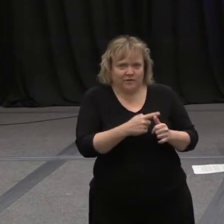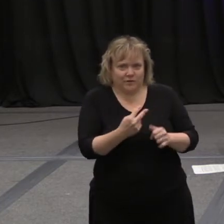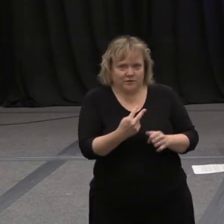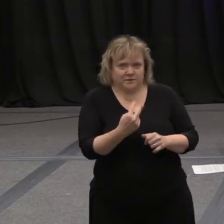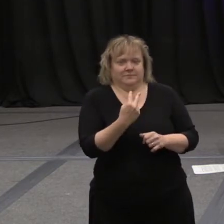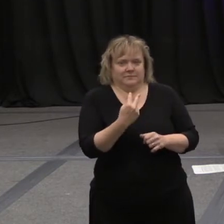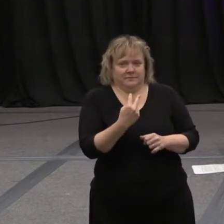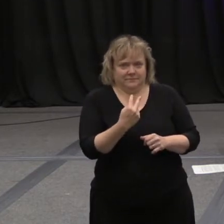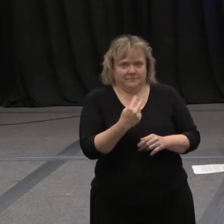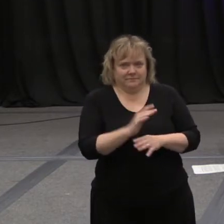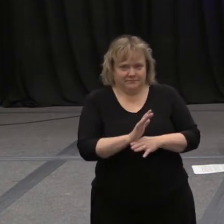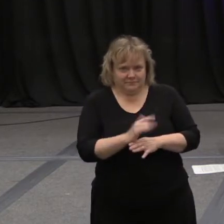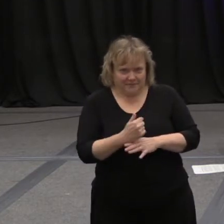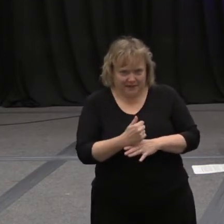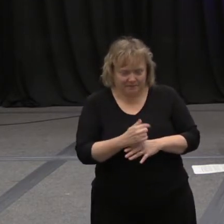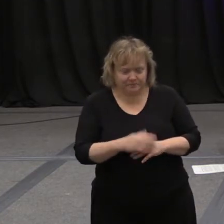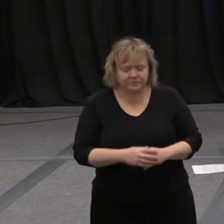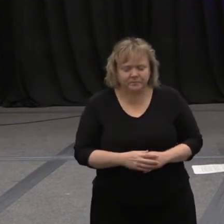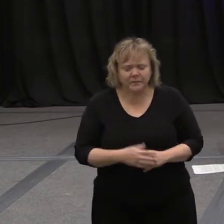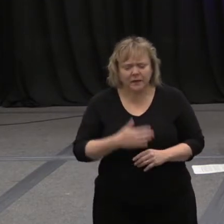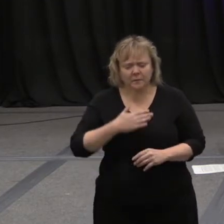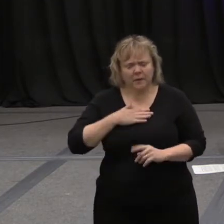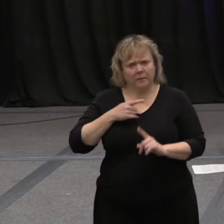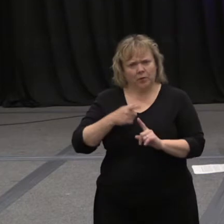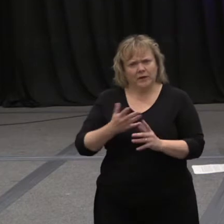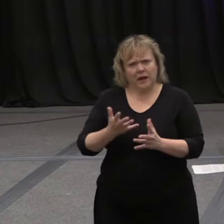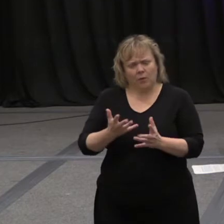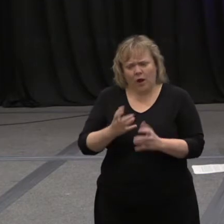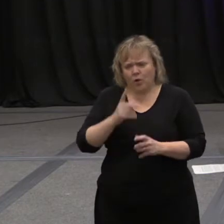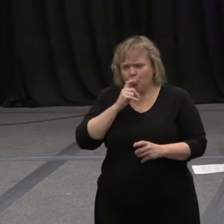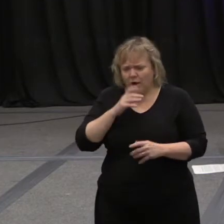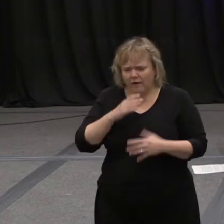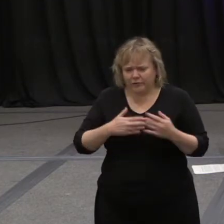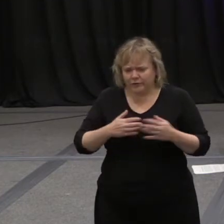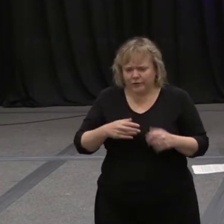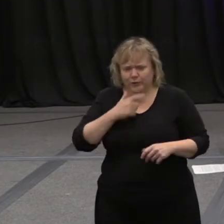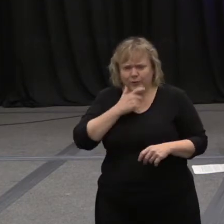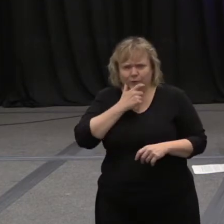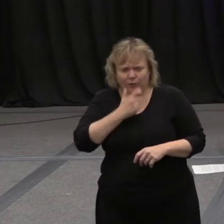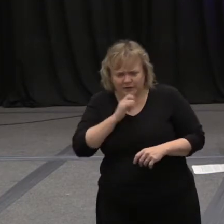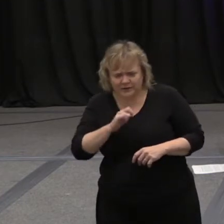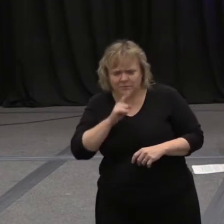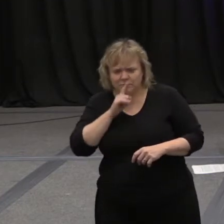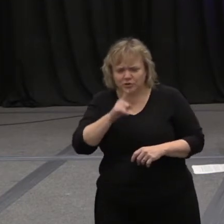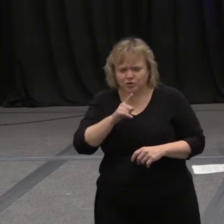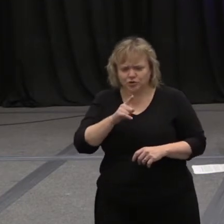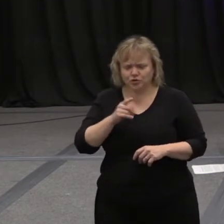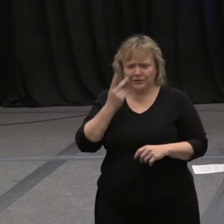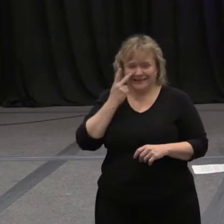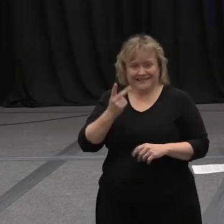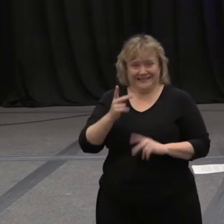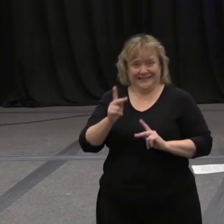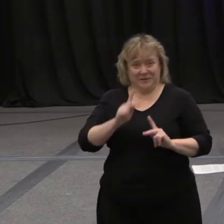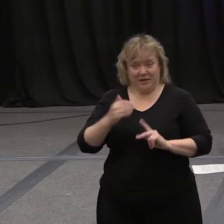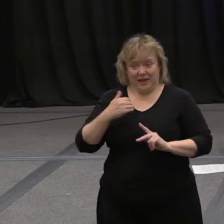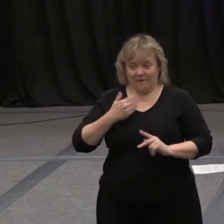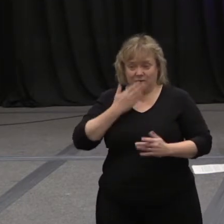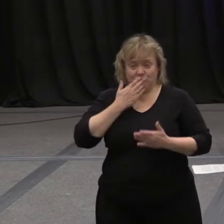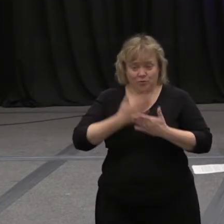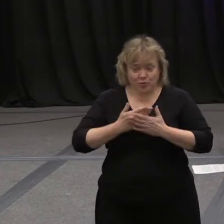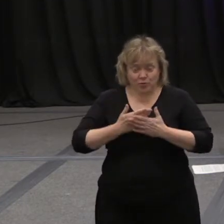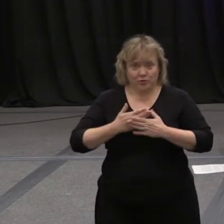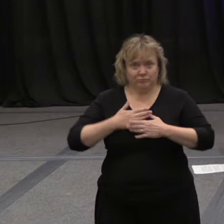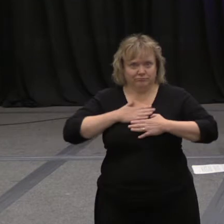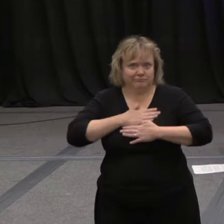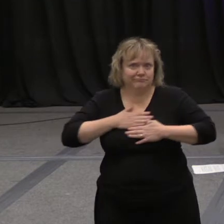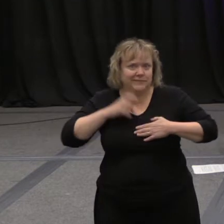found me when, they're watching a woman having a genuinely good time doing things she genuinely liked with a genuinely good attitude.